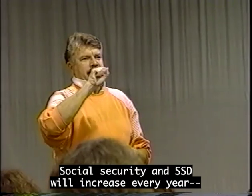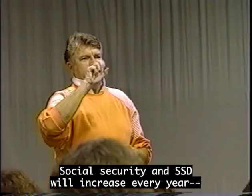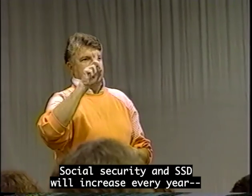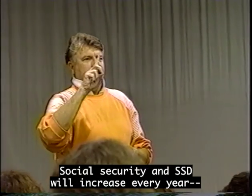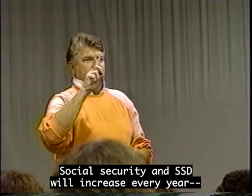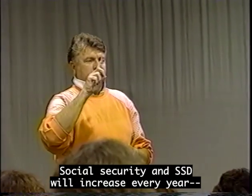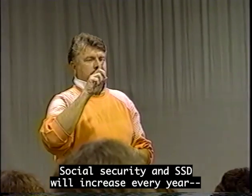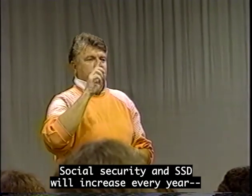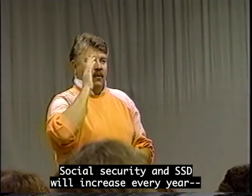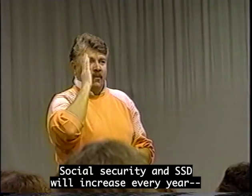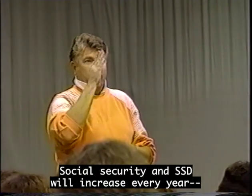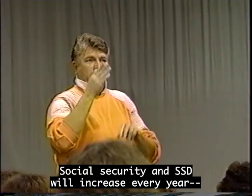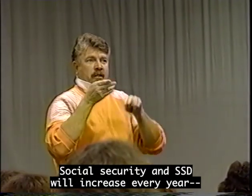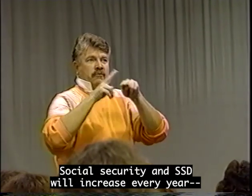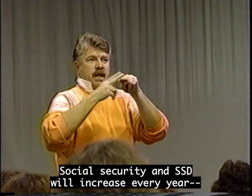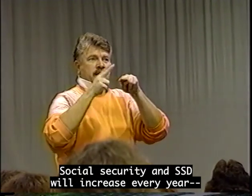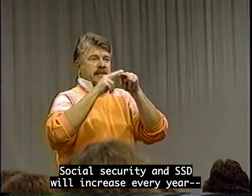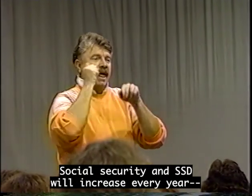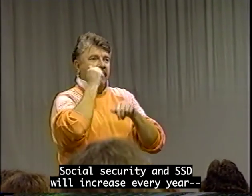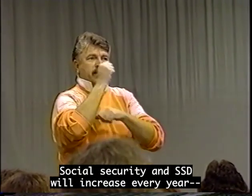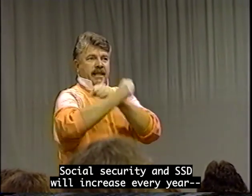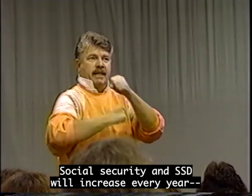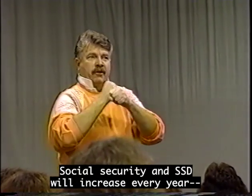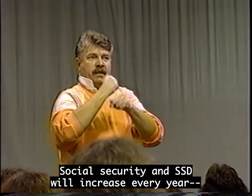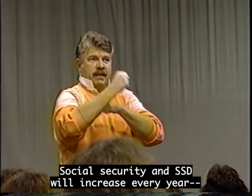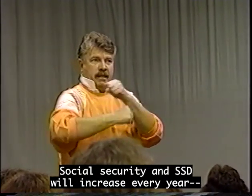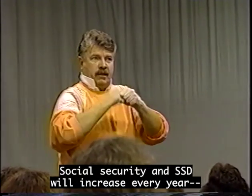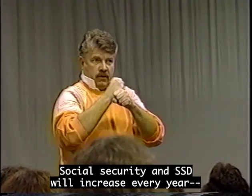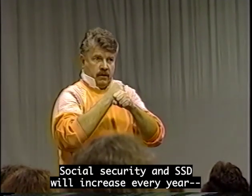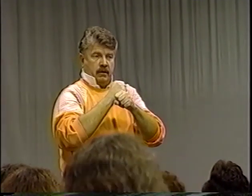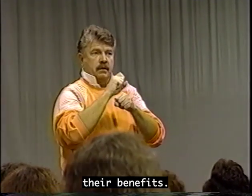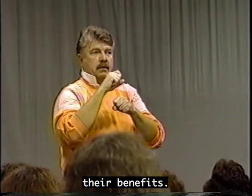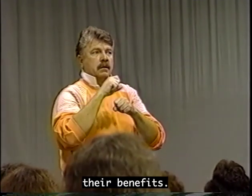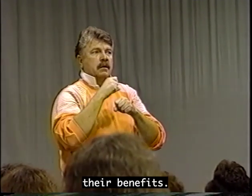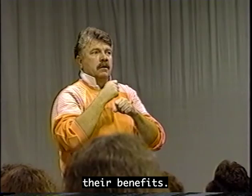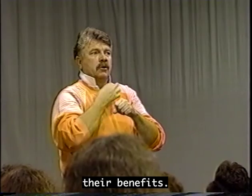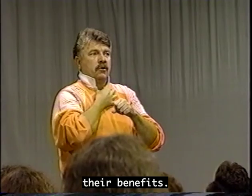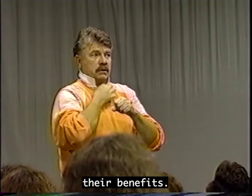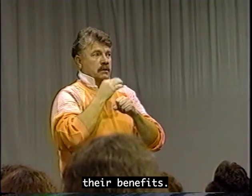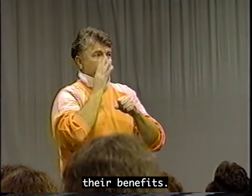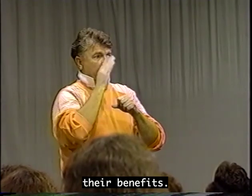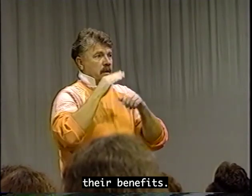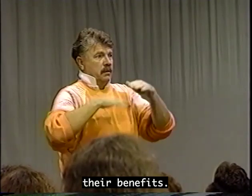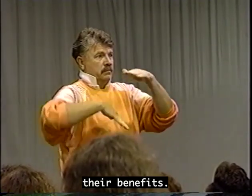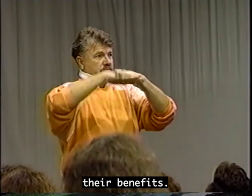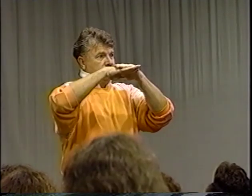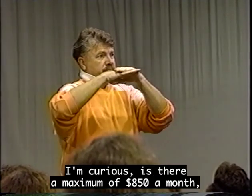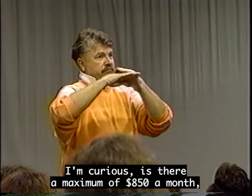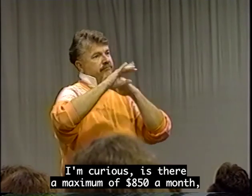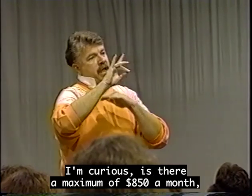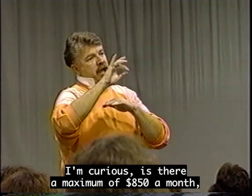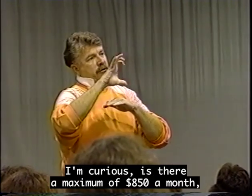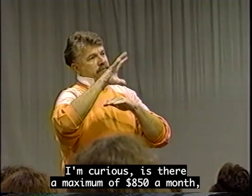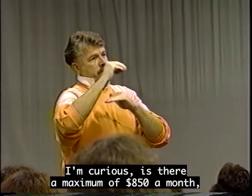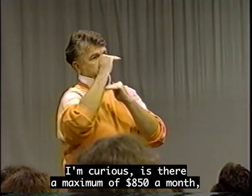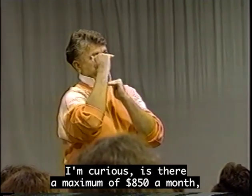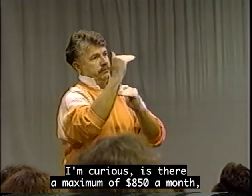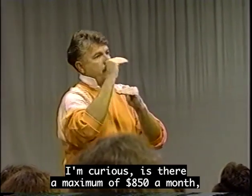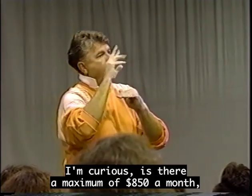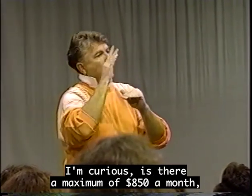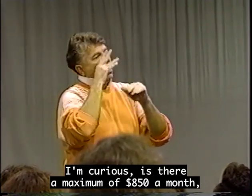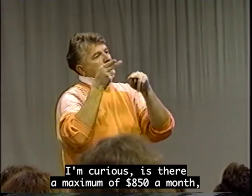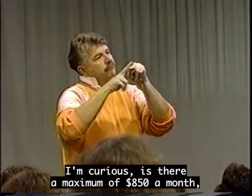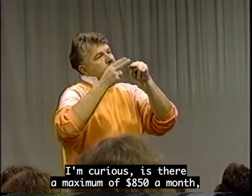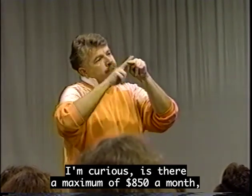Social Security and SSD will increase every year, their benefits. I'm curious, is there